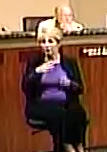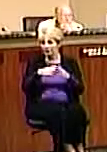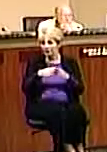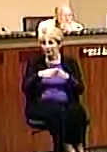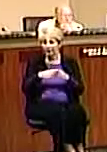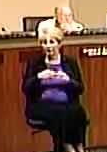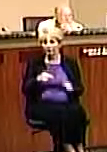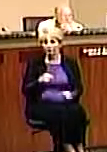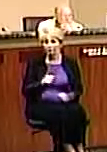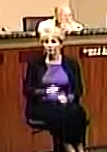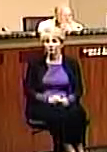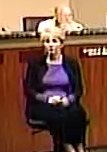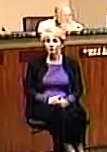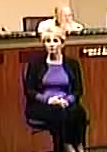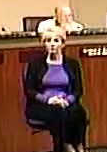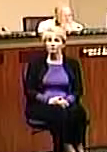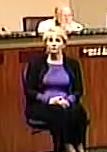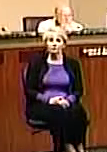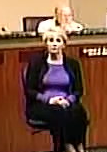sorry.